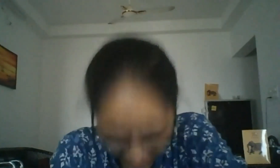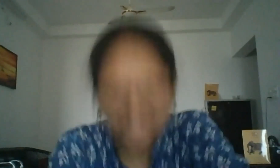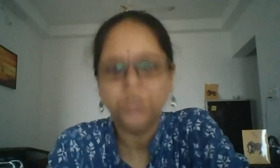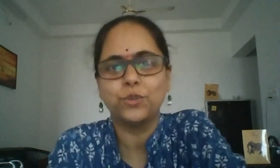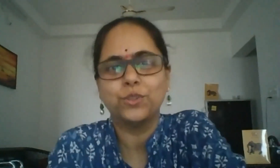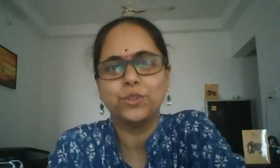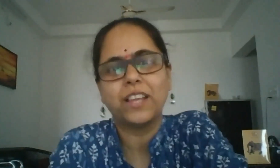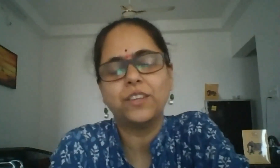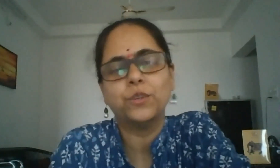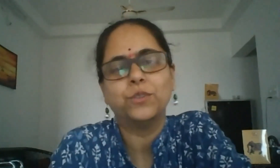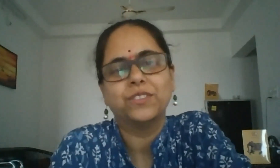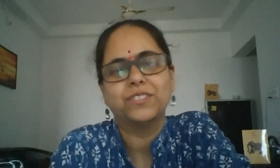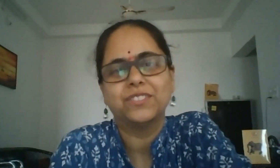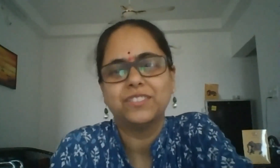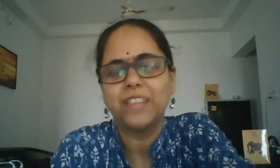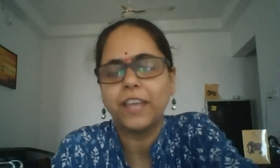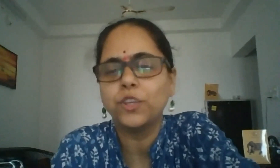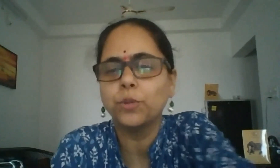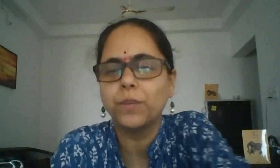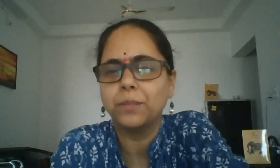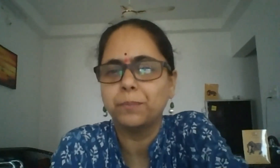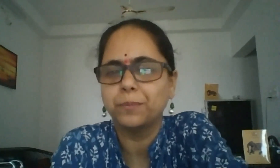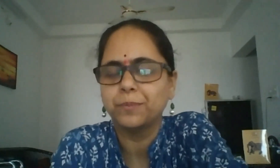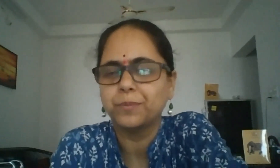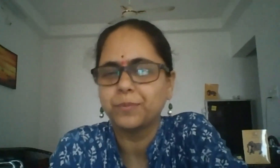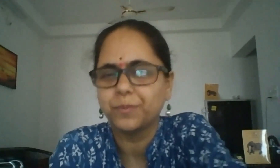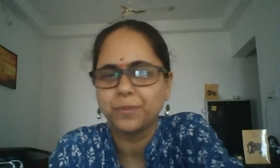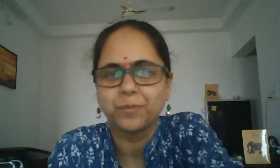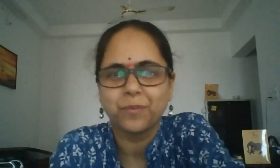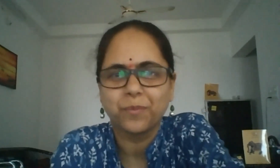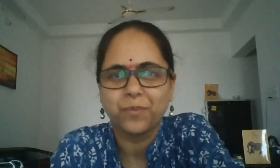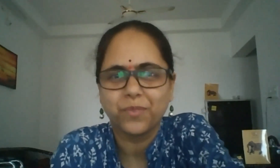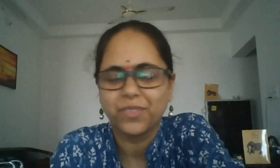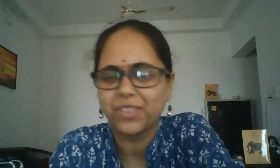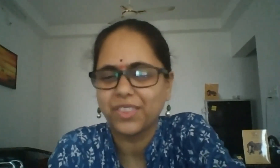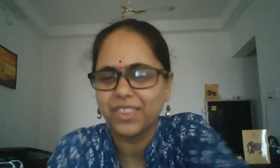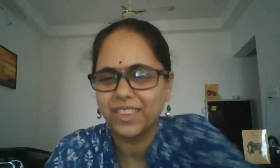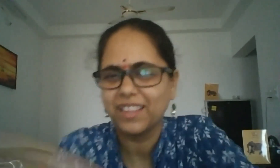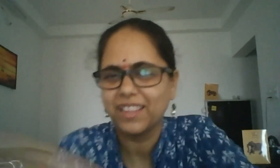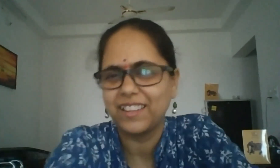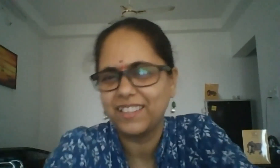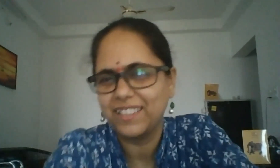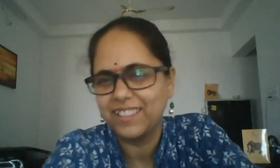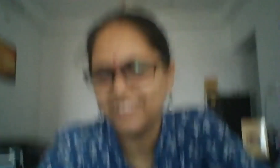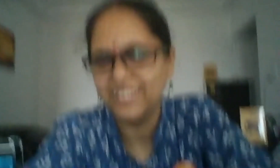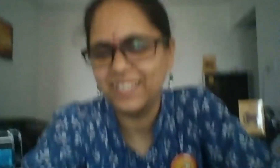you, Pradeep. Thank you, Pradeep. Yes, who's there online now?